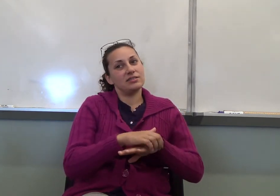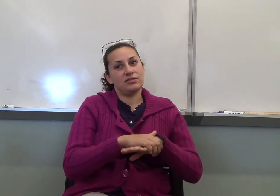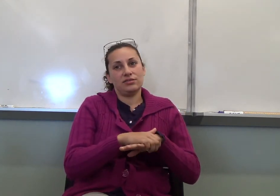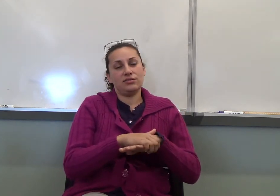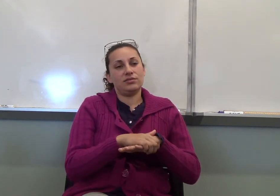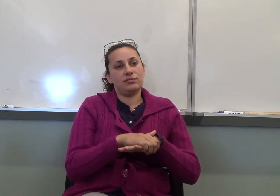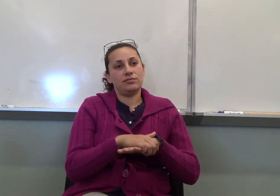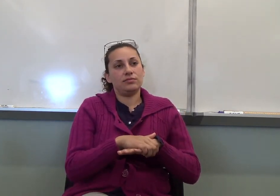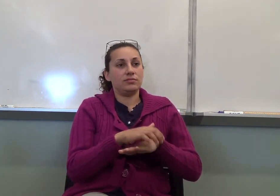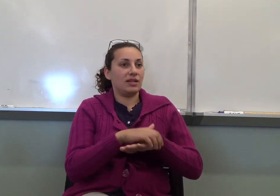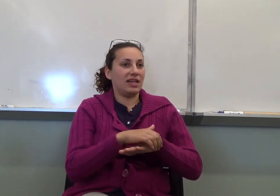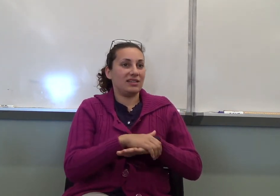Doesn't get us past that.